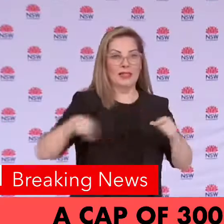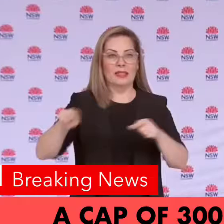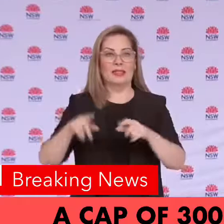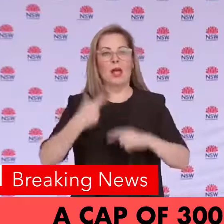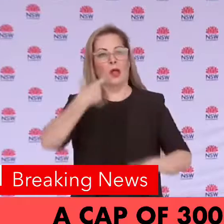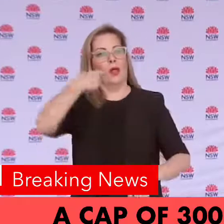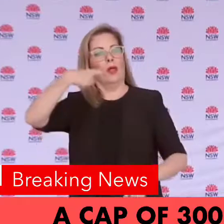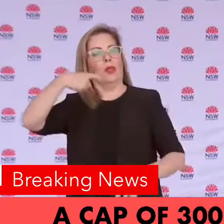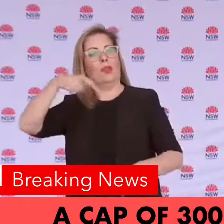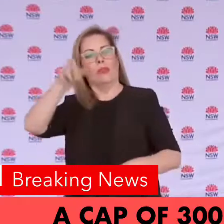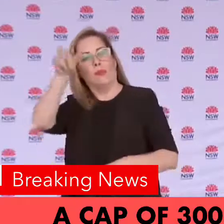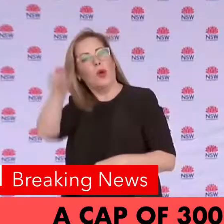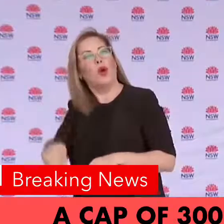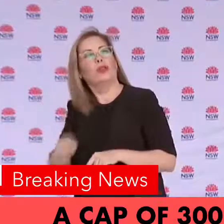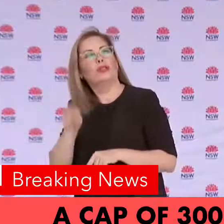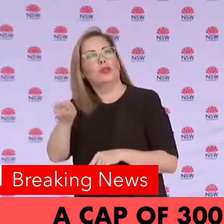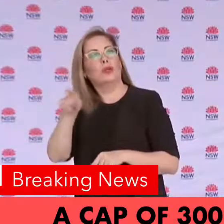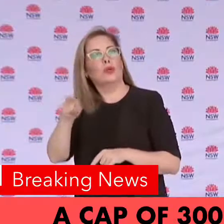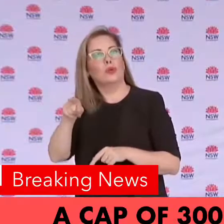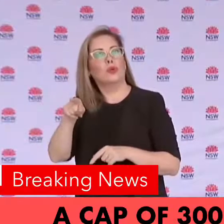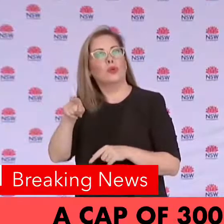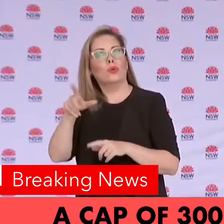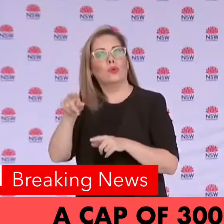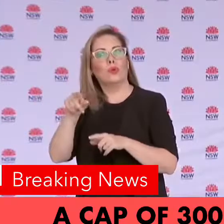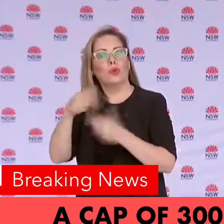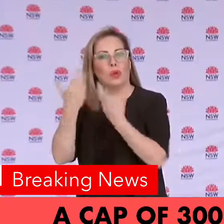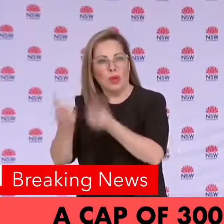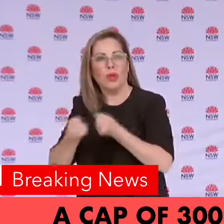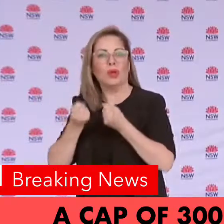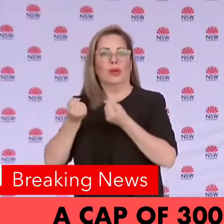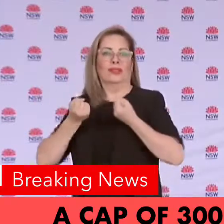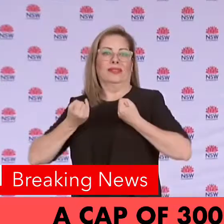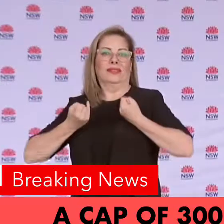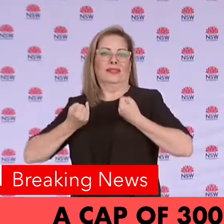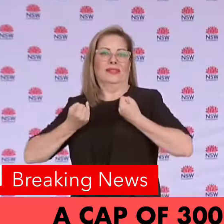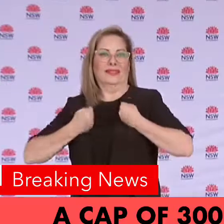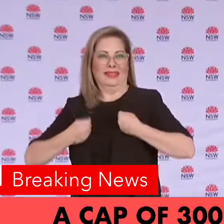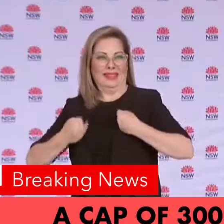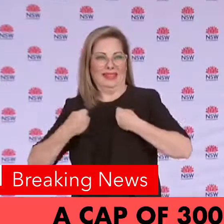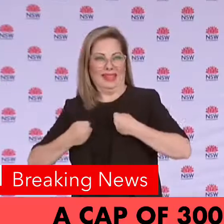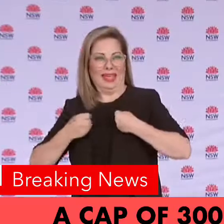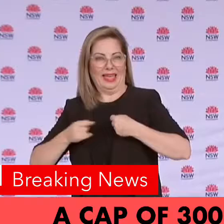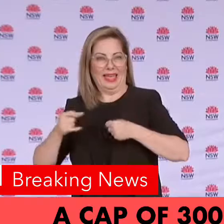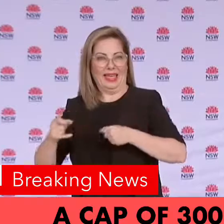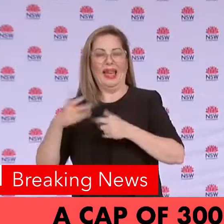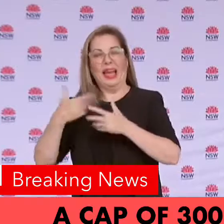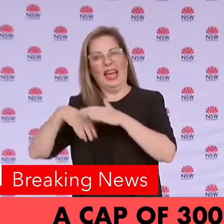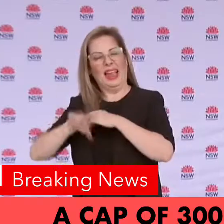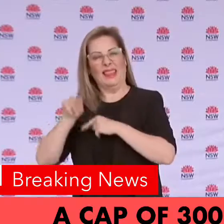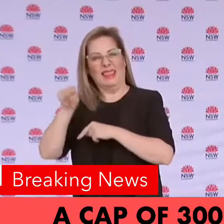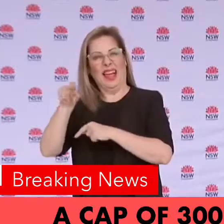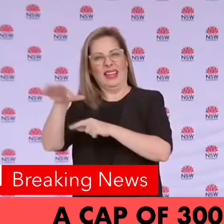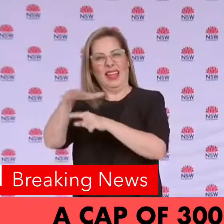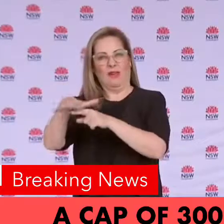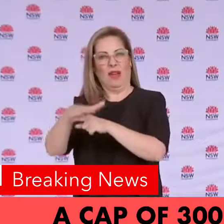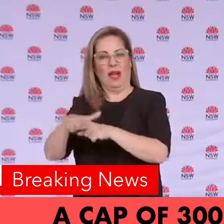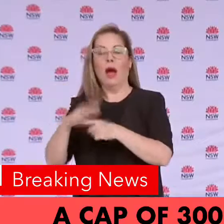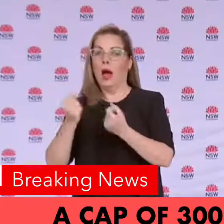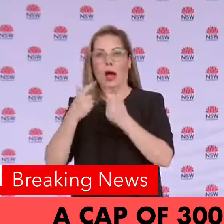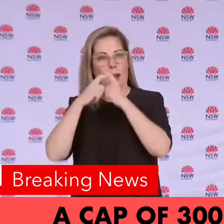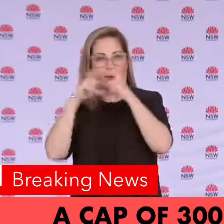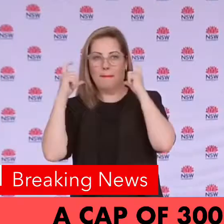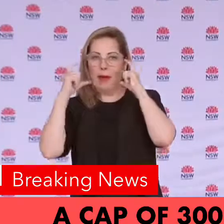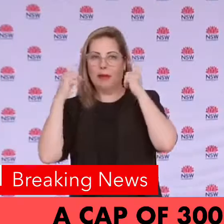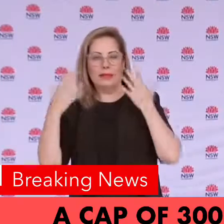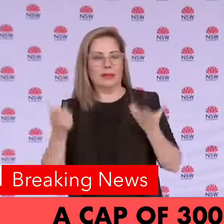was positive, who got a positive test result through that clinic, was wearing a mask. I'm advised that they've got good infection